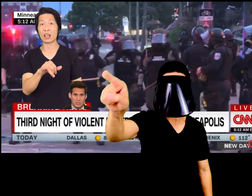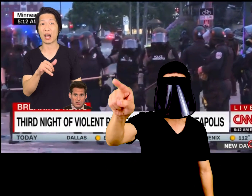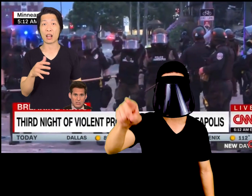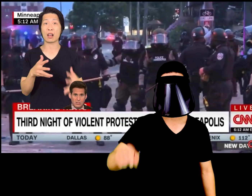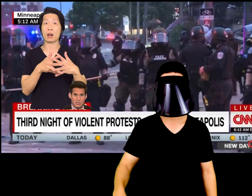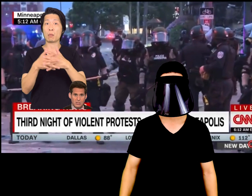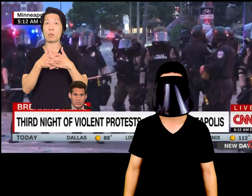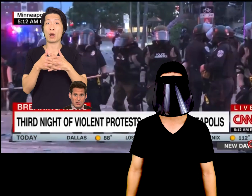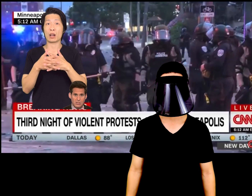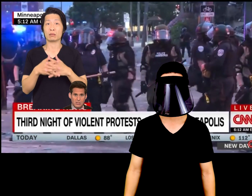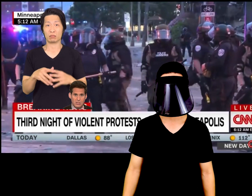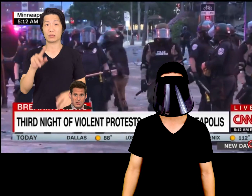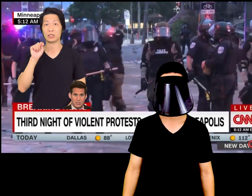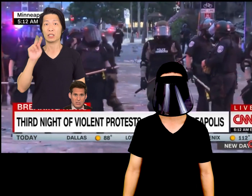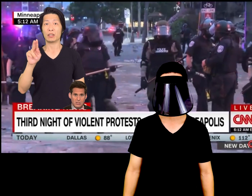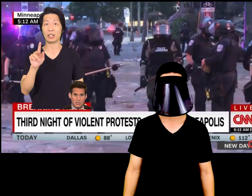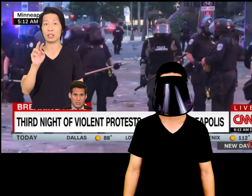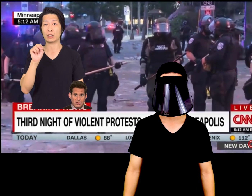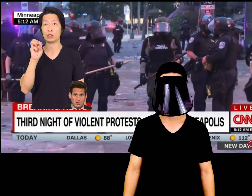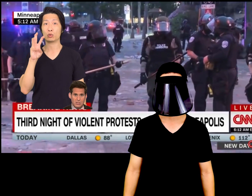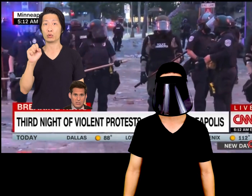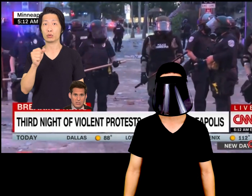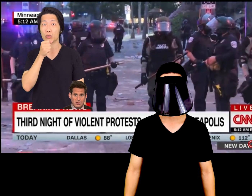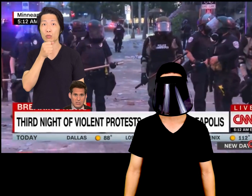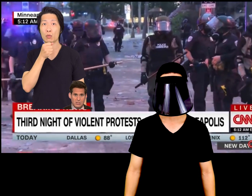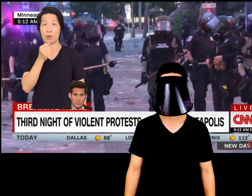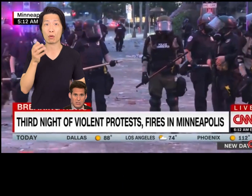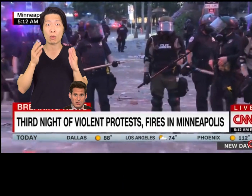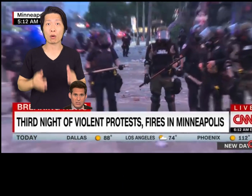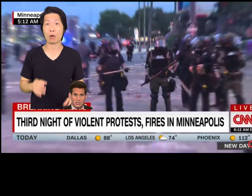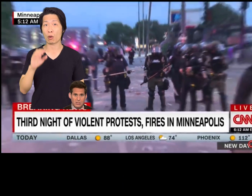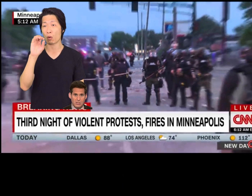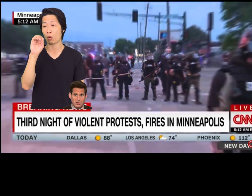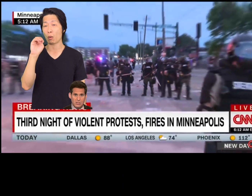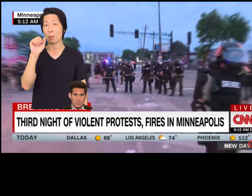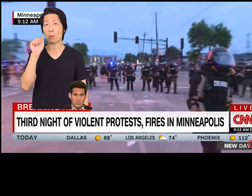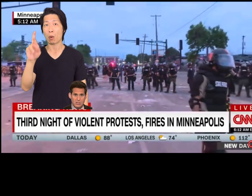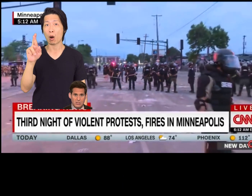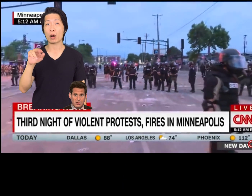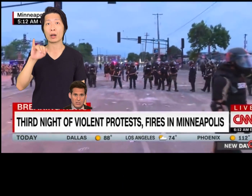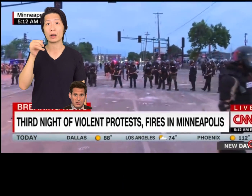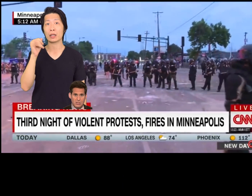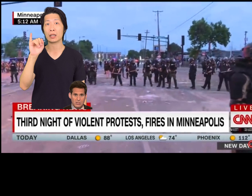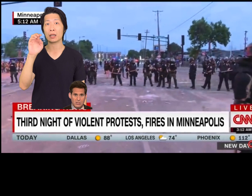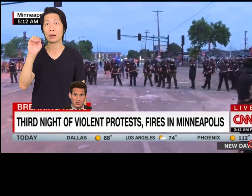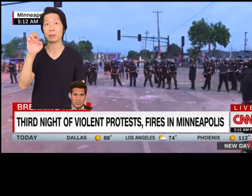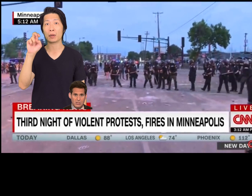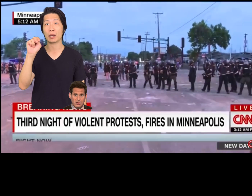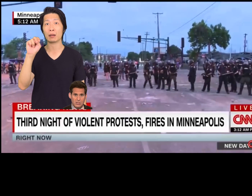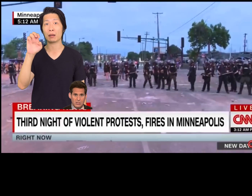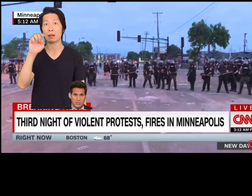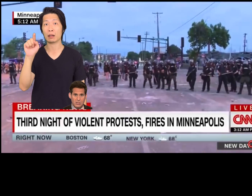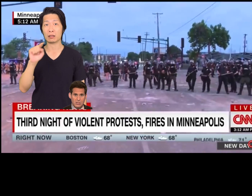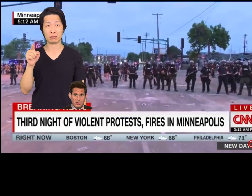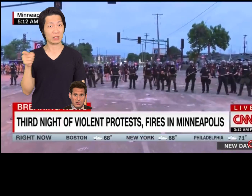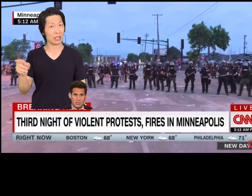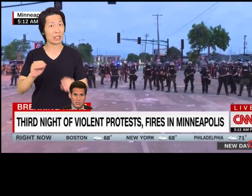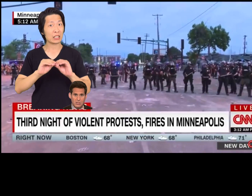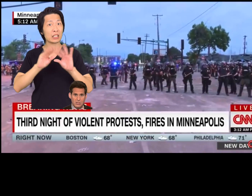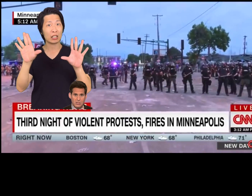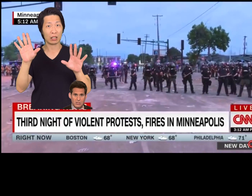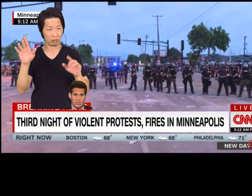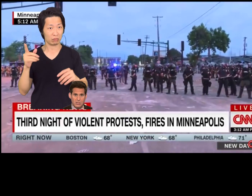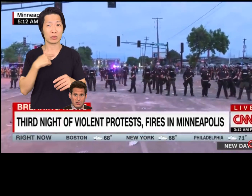That is an American television reporter, Omar Jimenez, being led away by police officers. He clearly identified